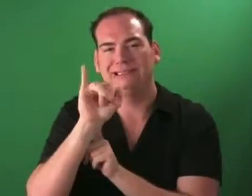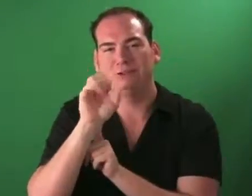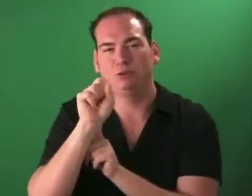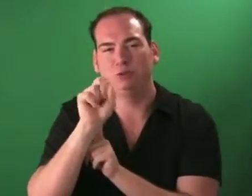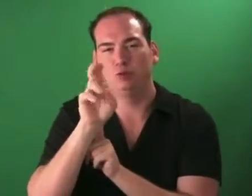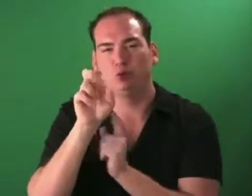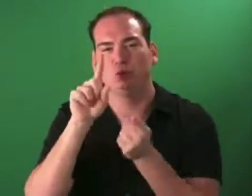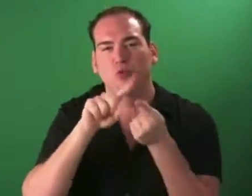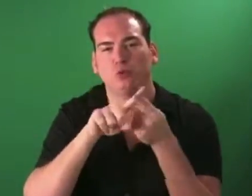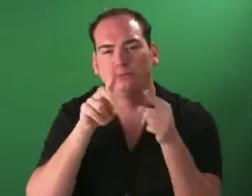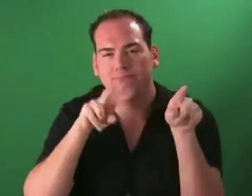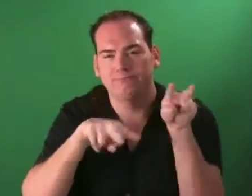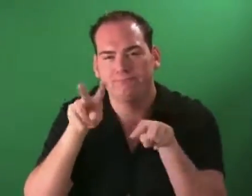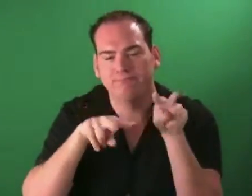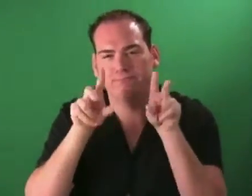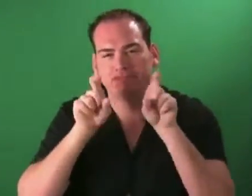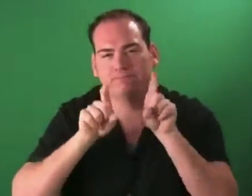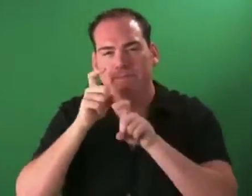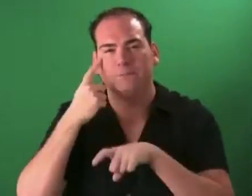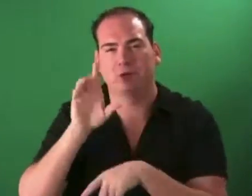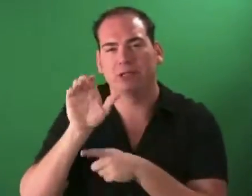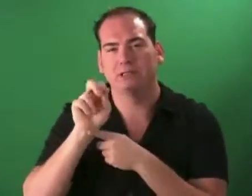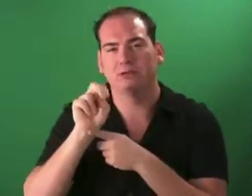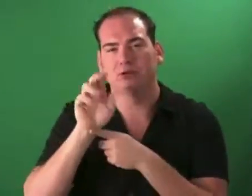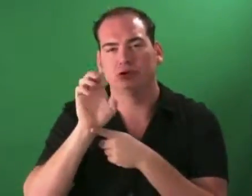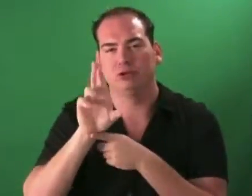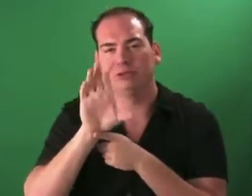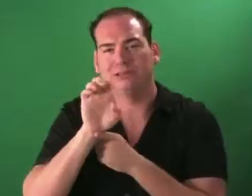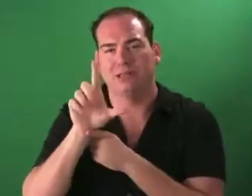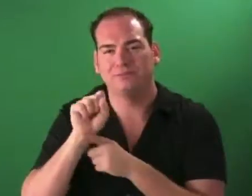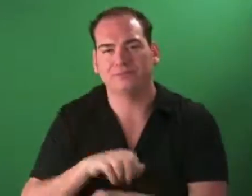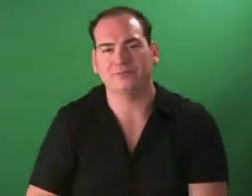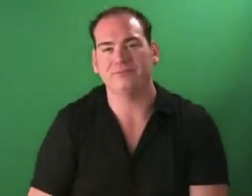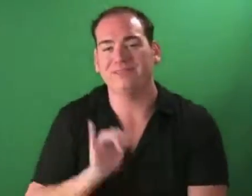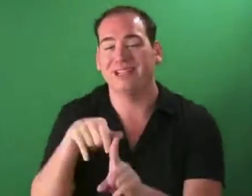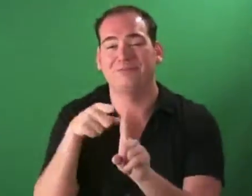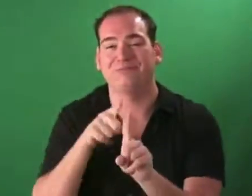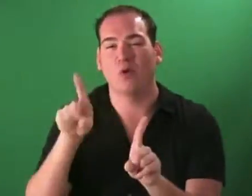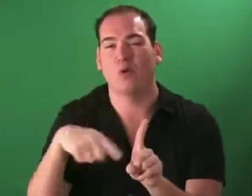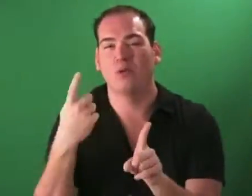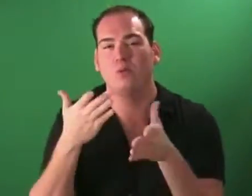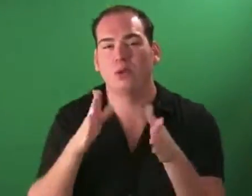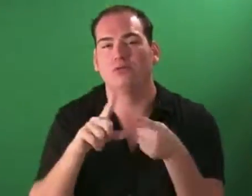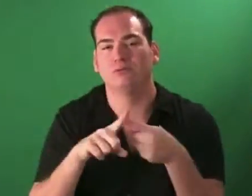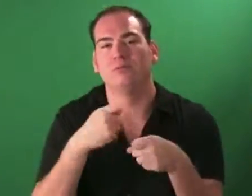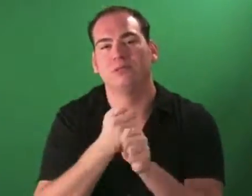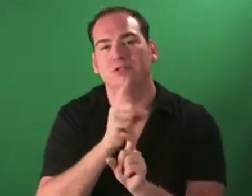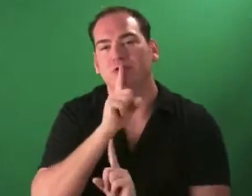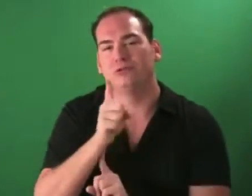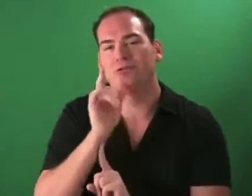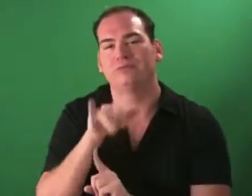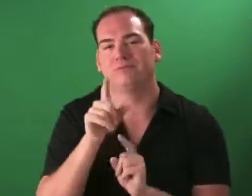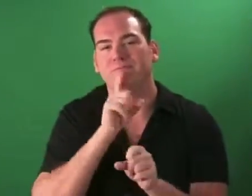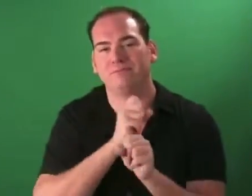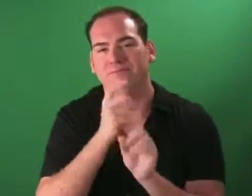and they will take a small sample biopsy of the prostate, and then this will be analyzed to